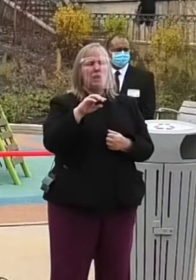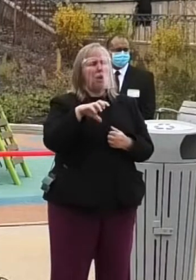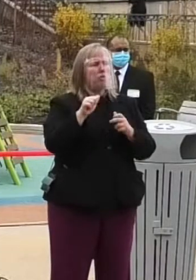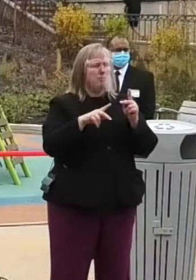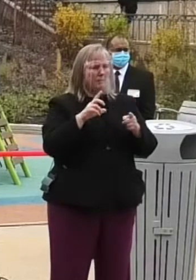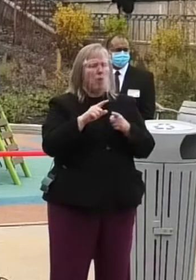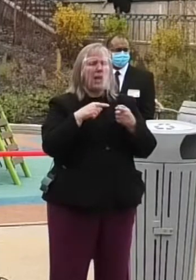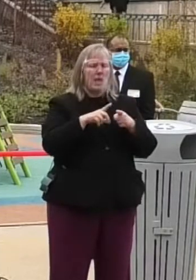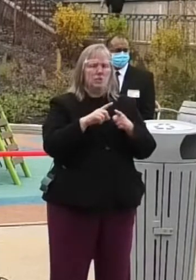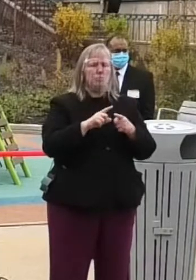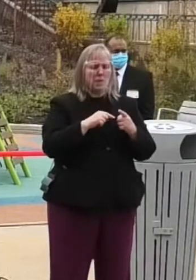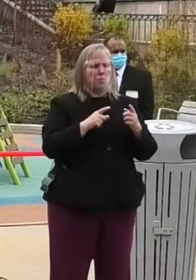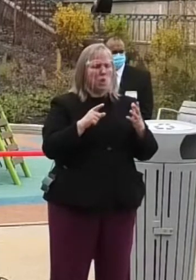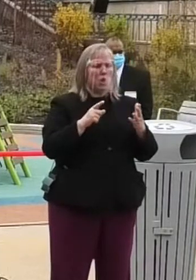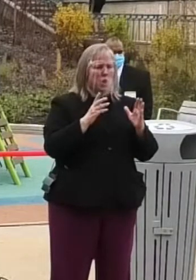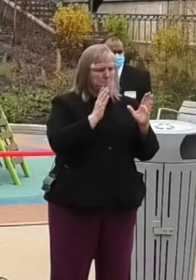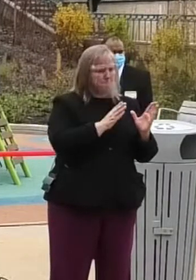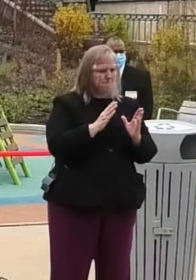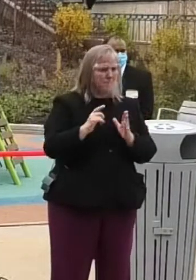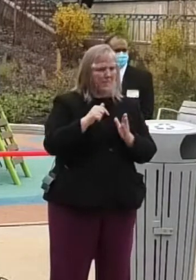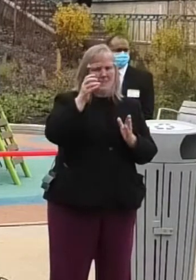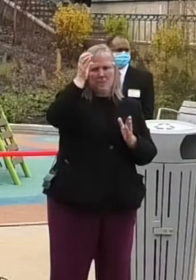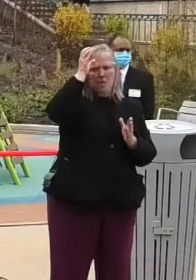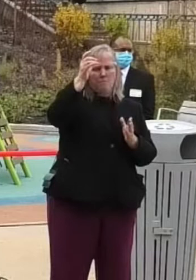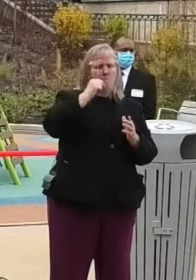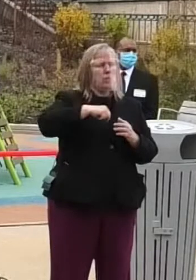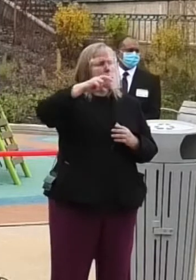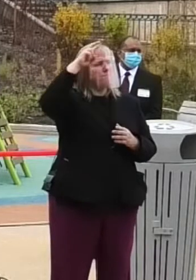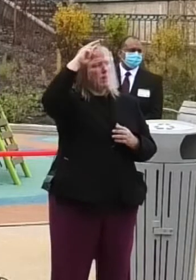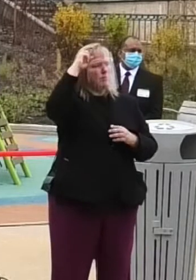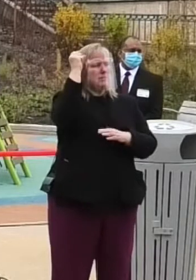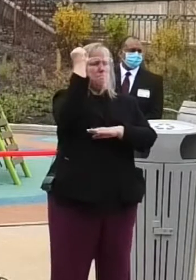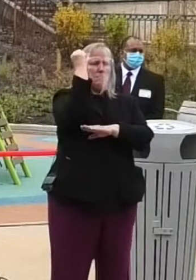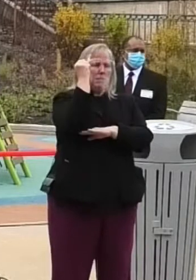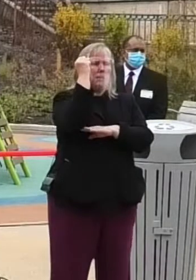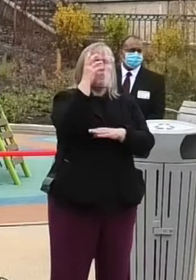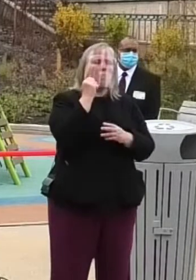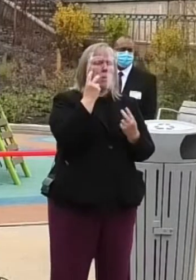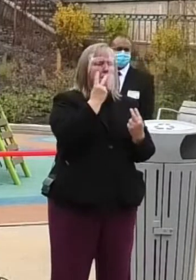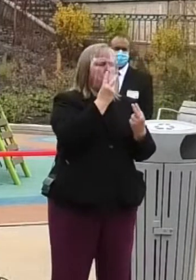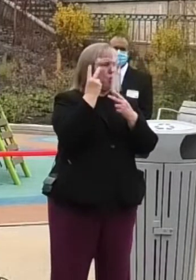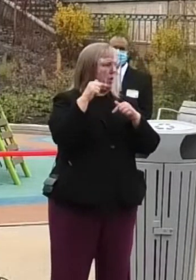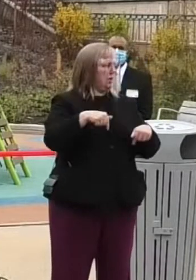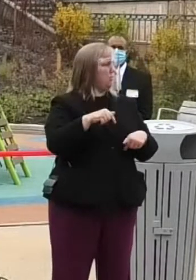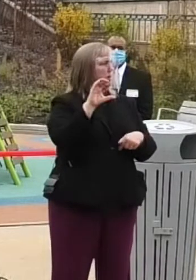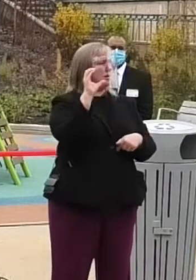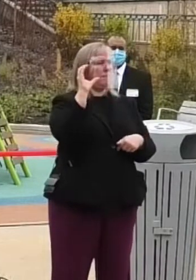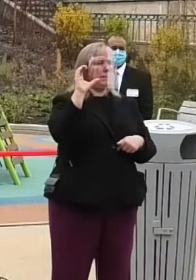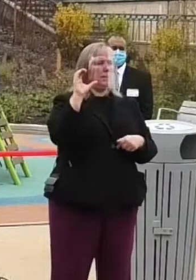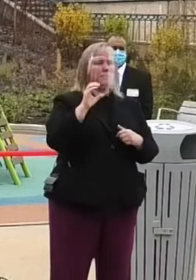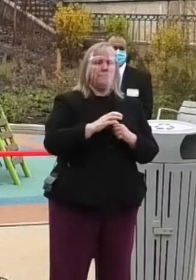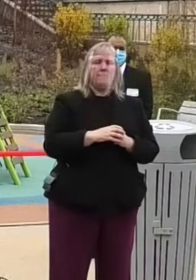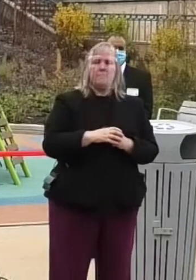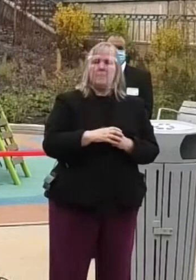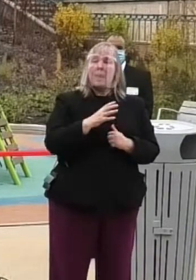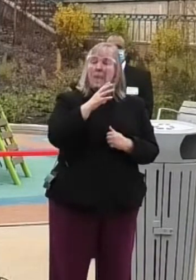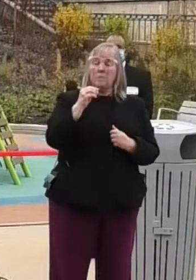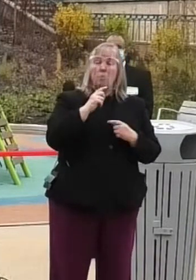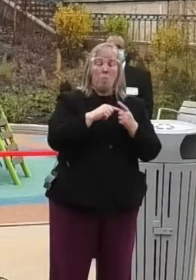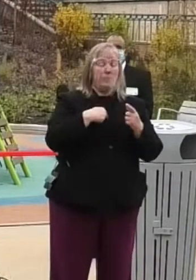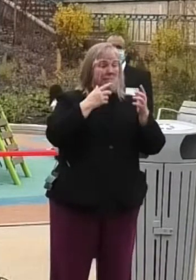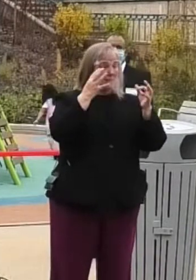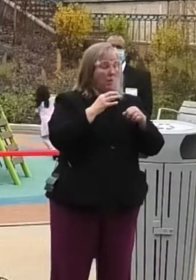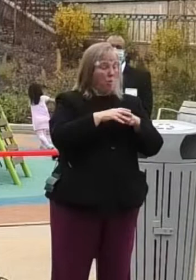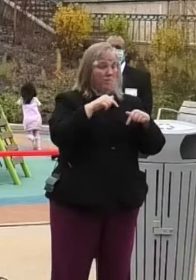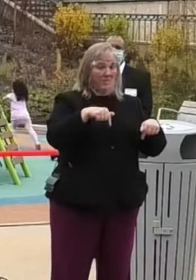were putting together this concept for a veterans monument or a memorial here in Columbia. And when we decided